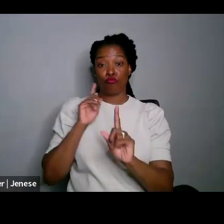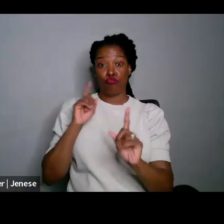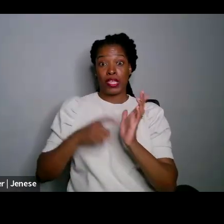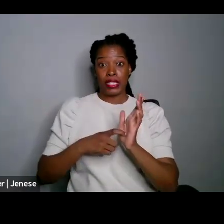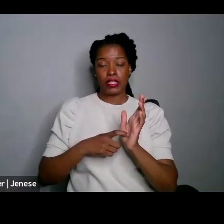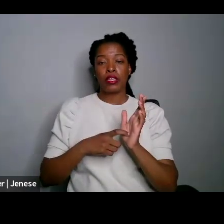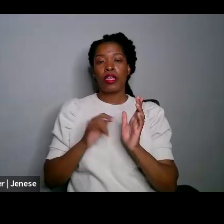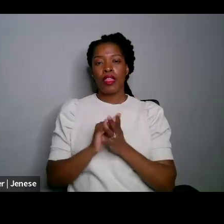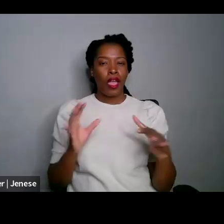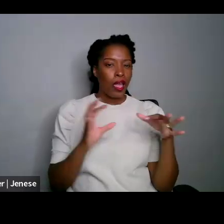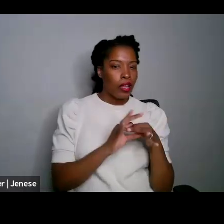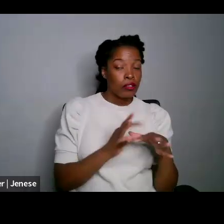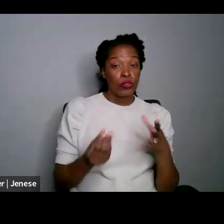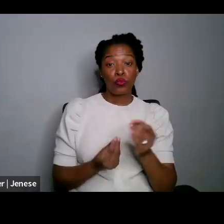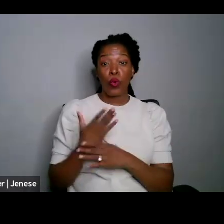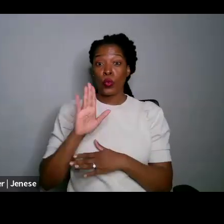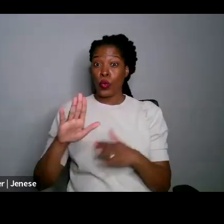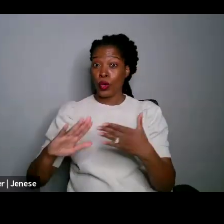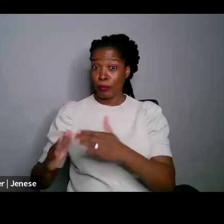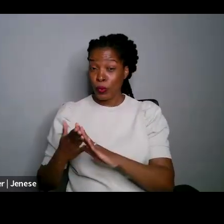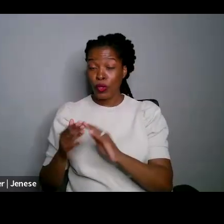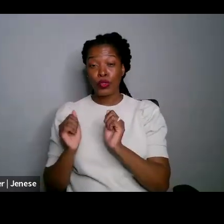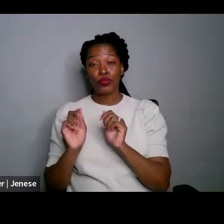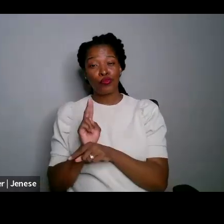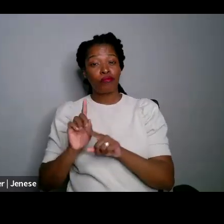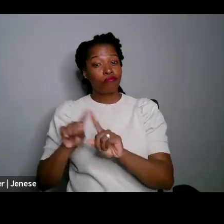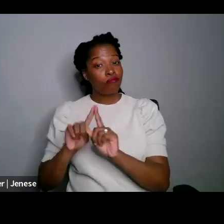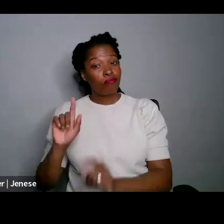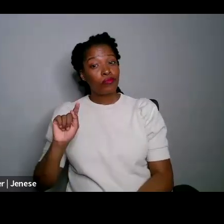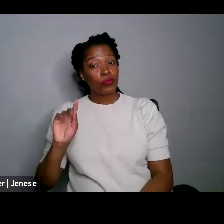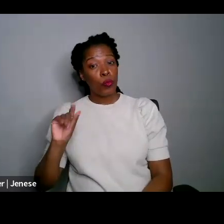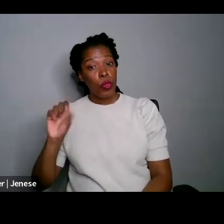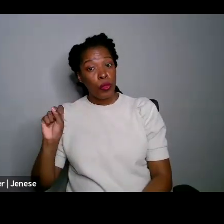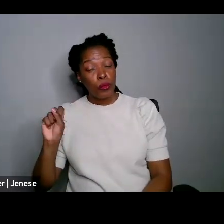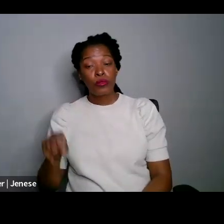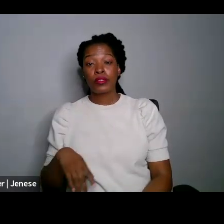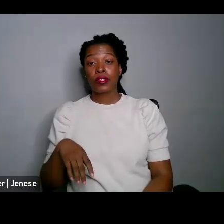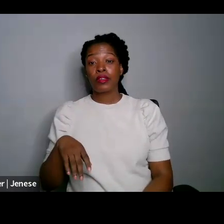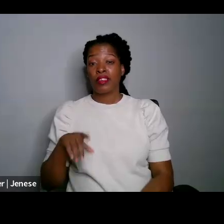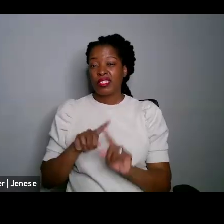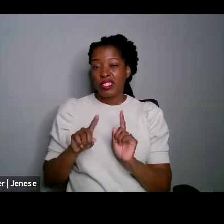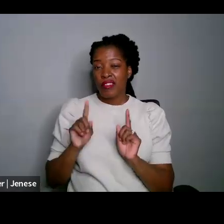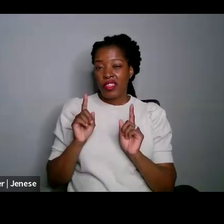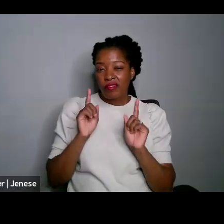using tools and tactics that are simple, effective, and cost conscious.